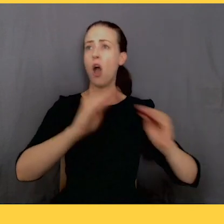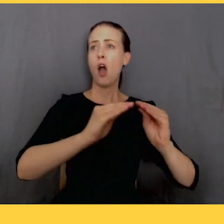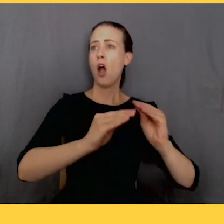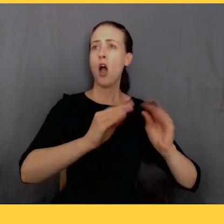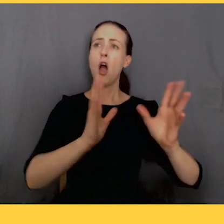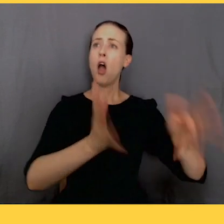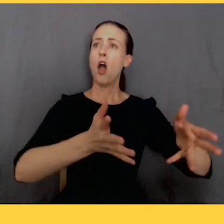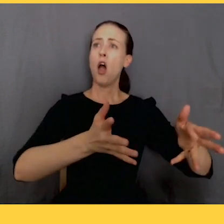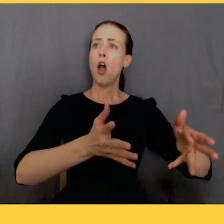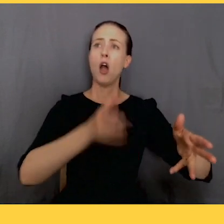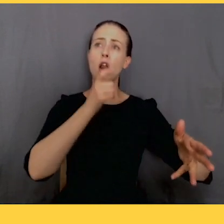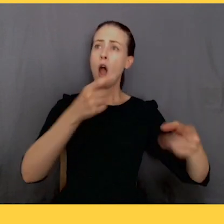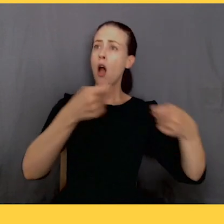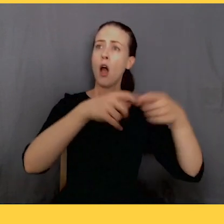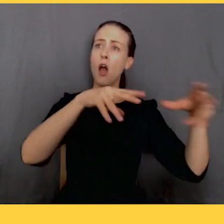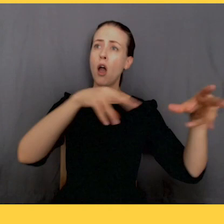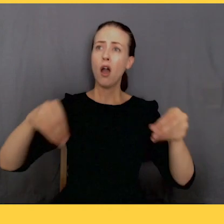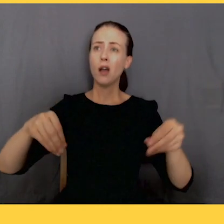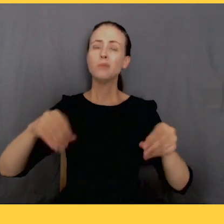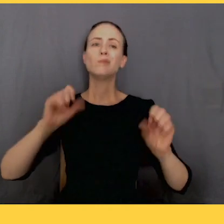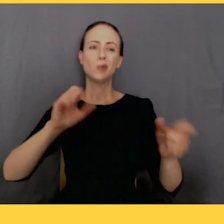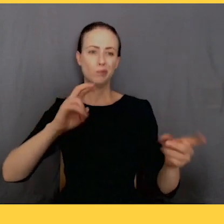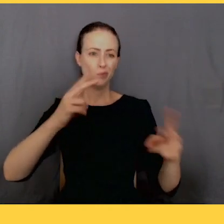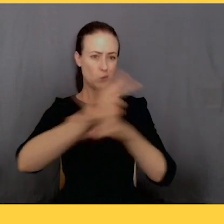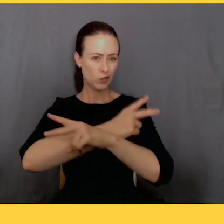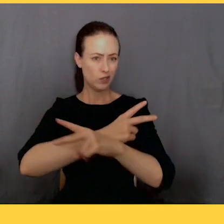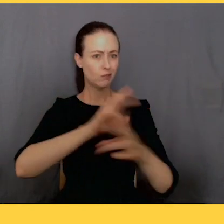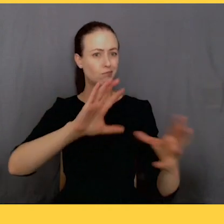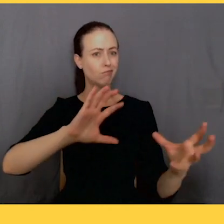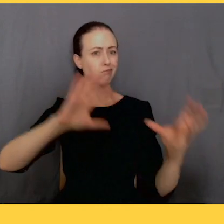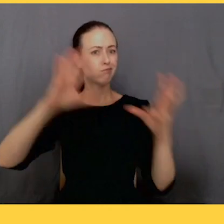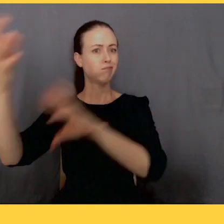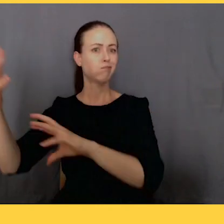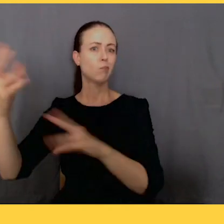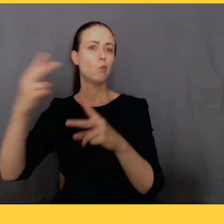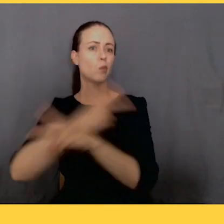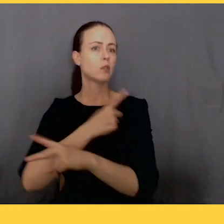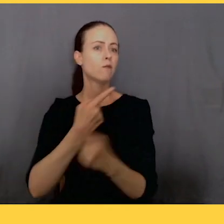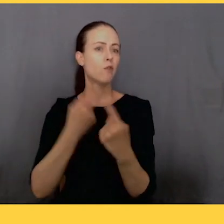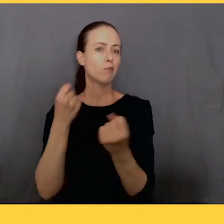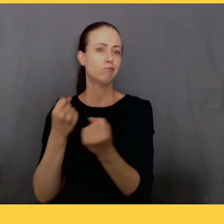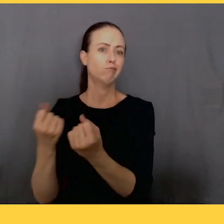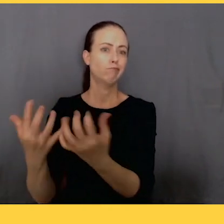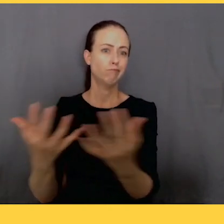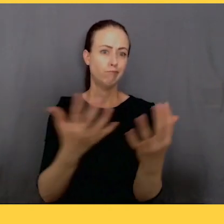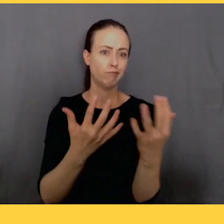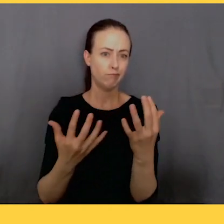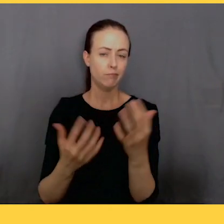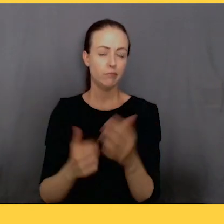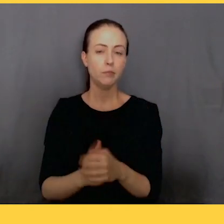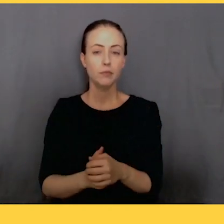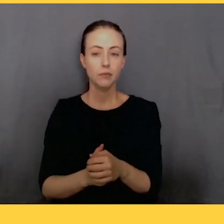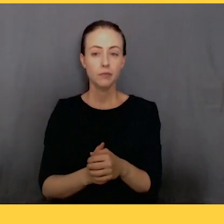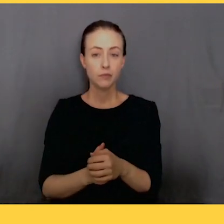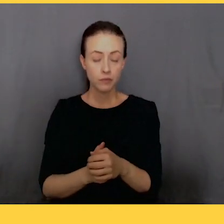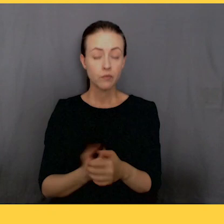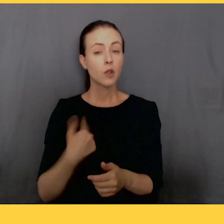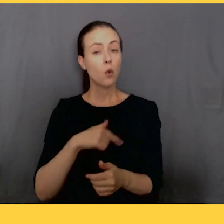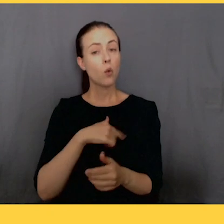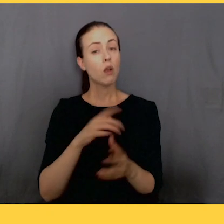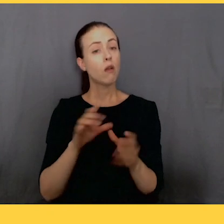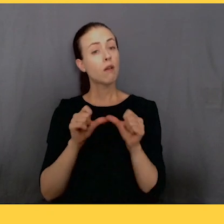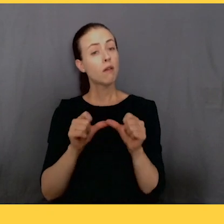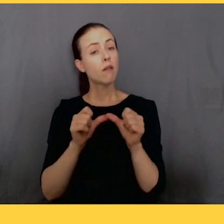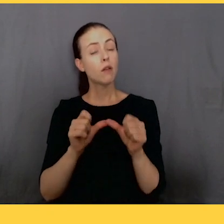urgent repairs, maintain our network, and to protect communities from the threat of wildfires. We are also continuing to move forward with the important